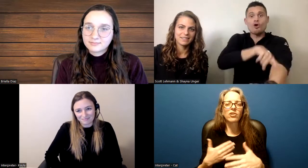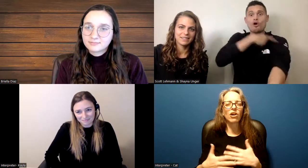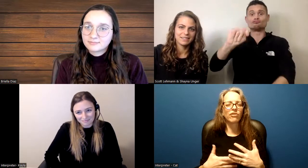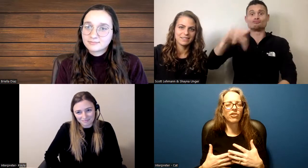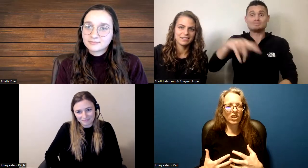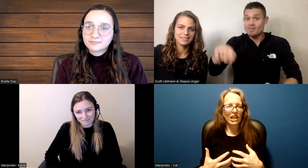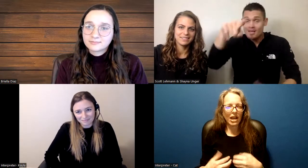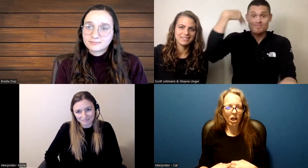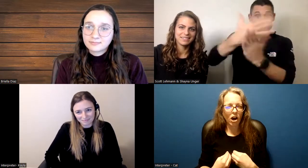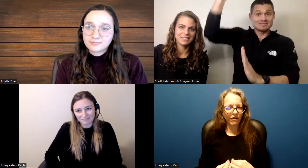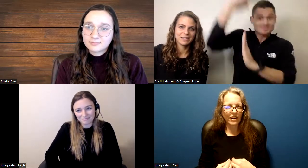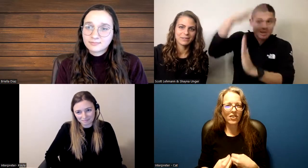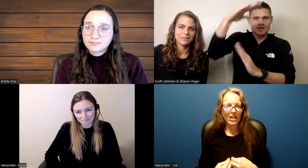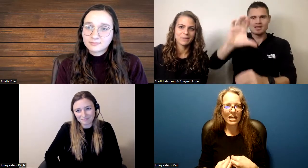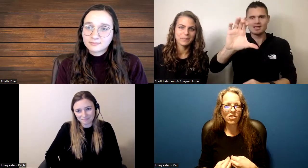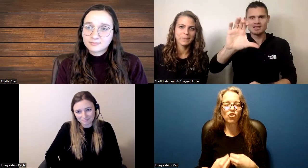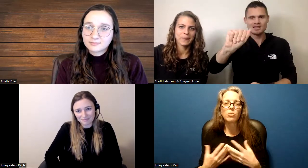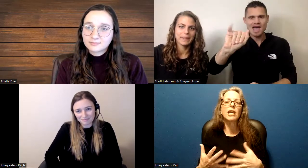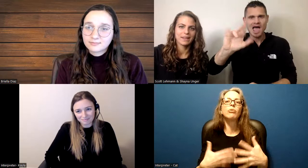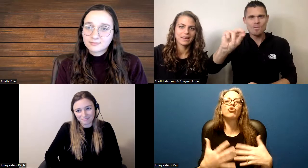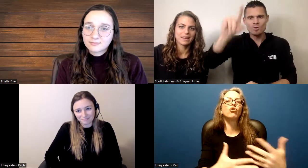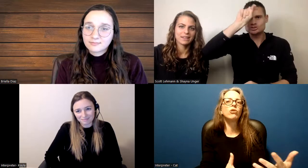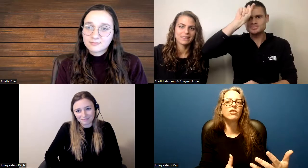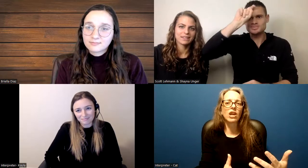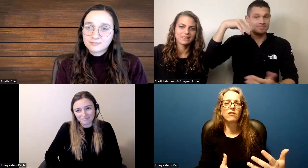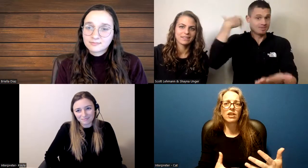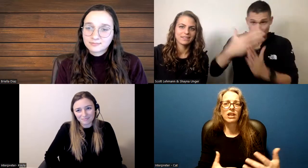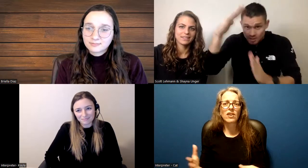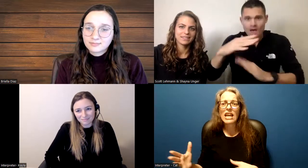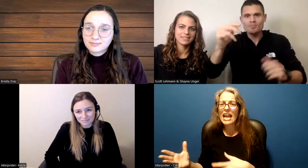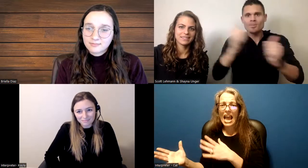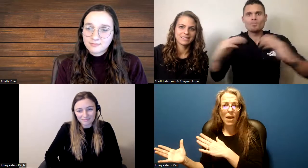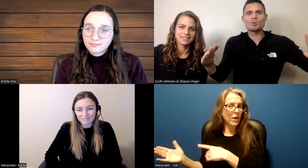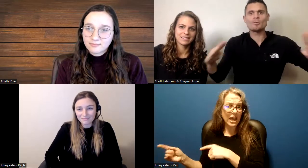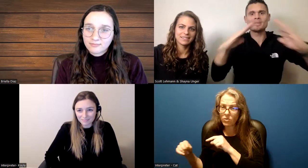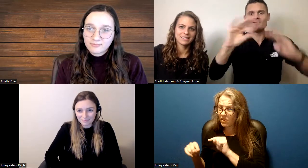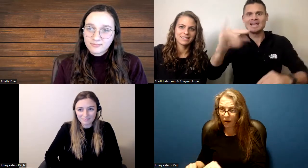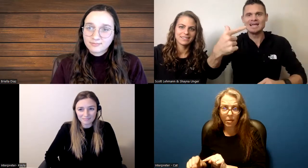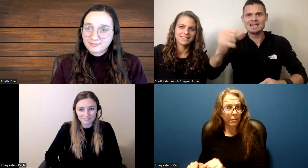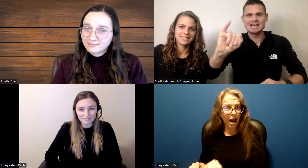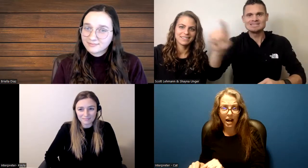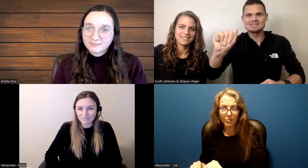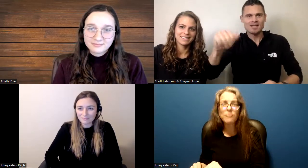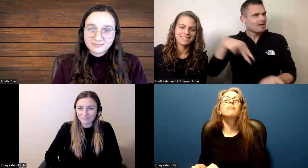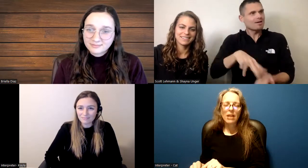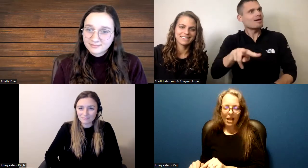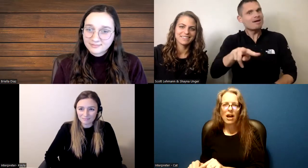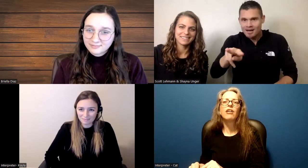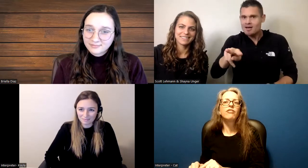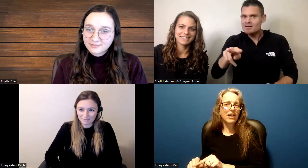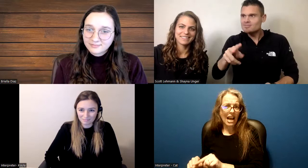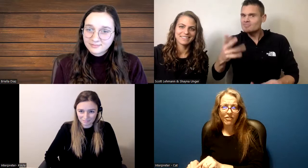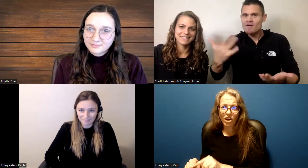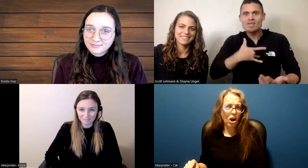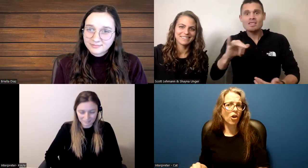built the self-esteem and confidence needed to be able to do these kind of things. And we, from the bottom